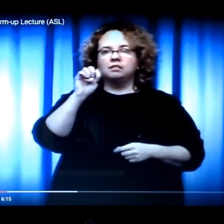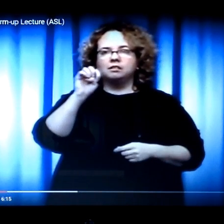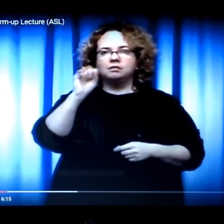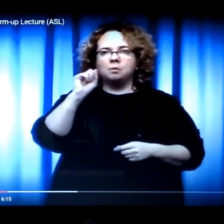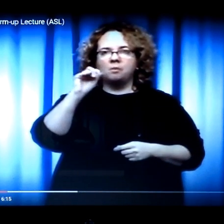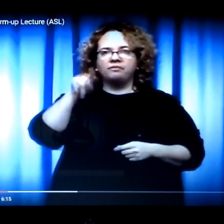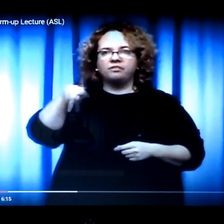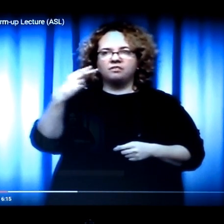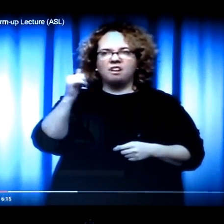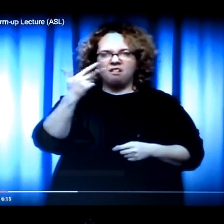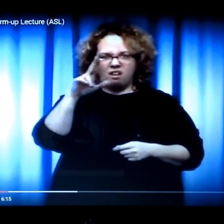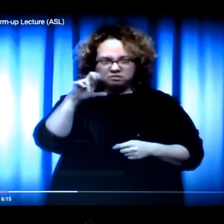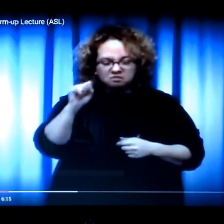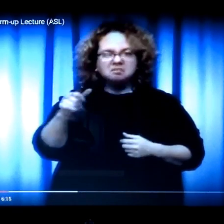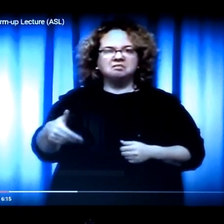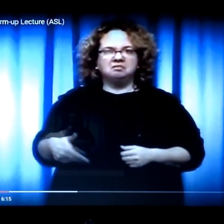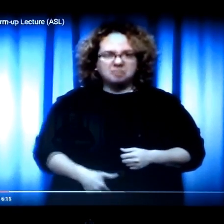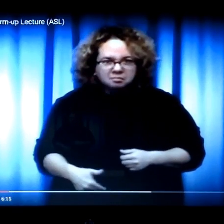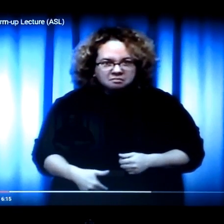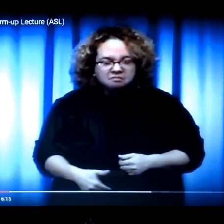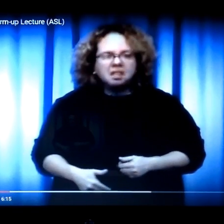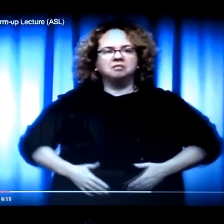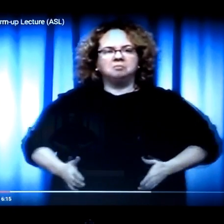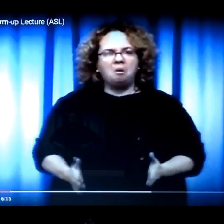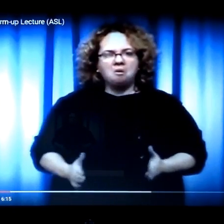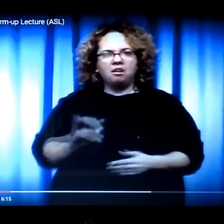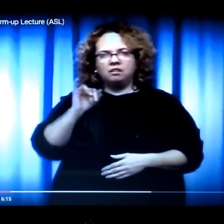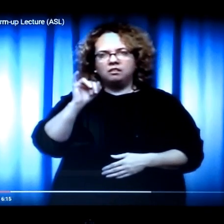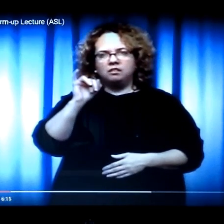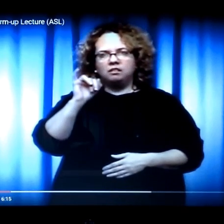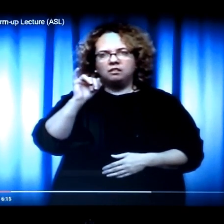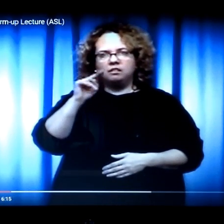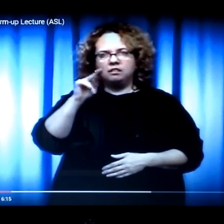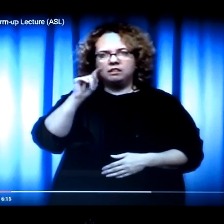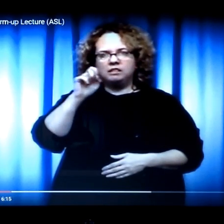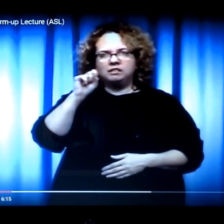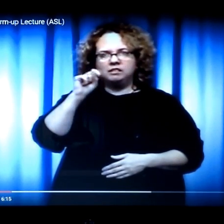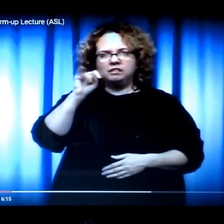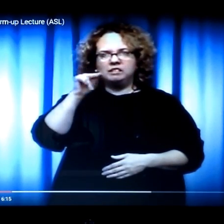There's the throat, the esophagus, the stomach,